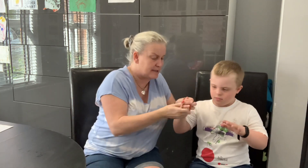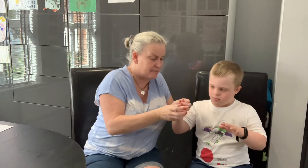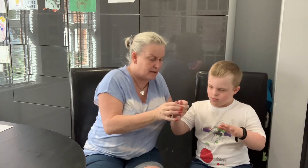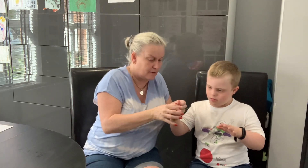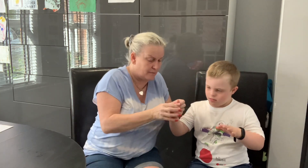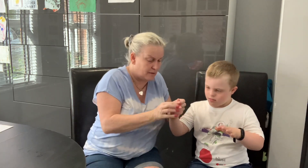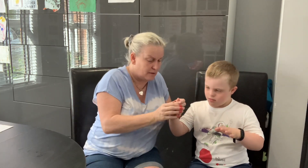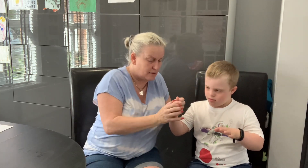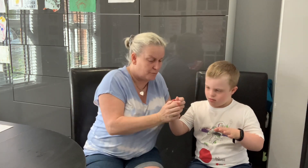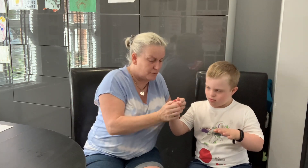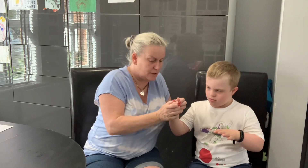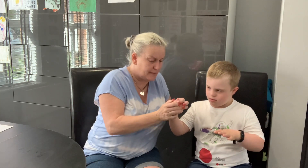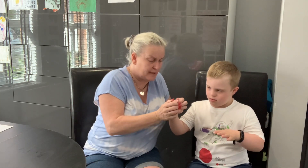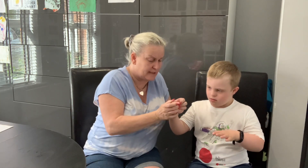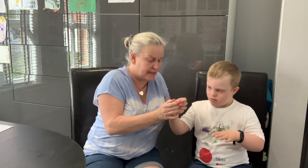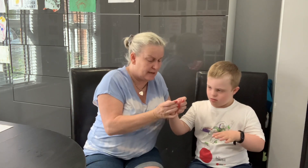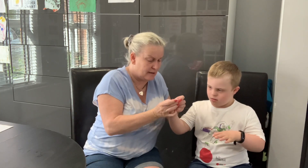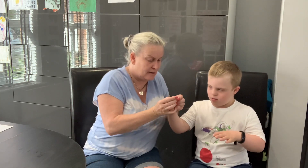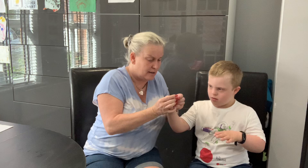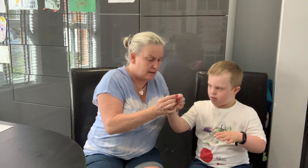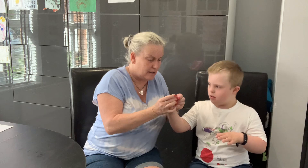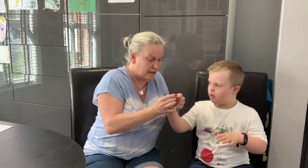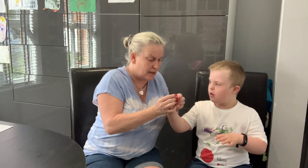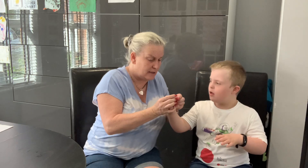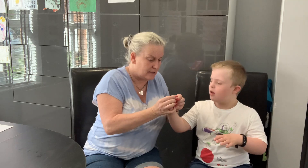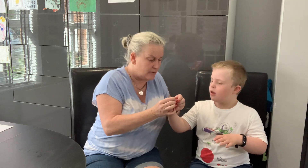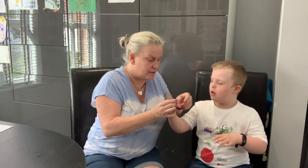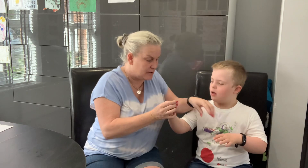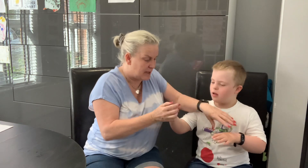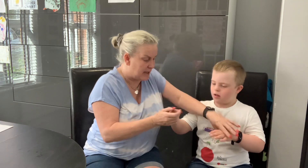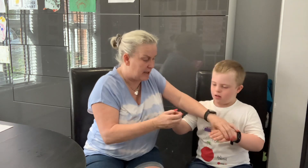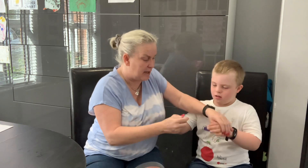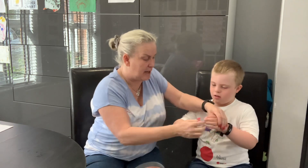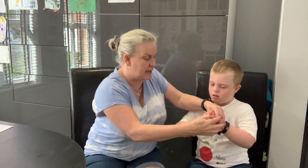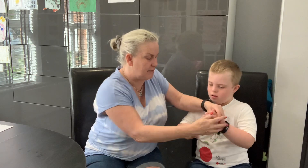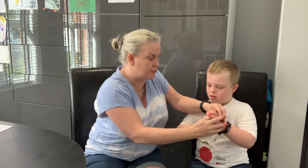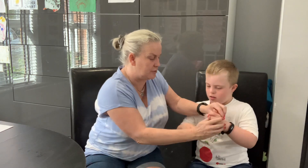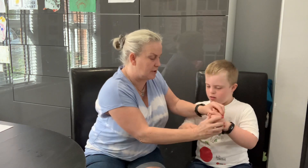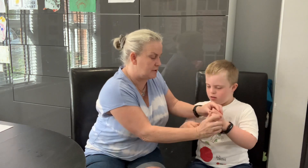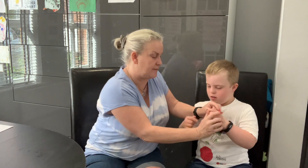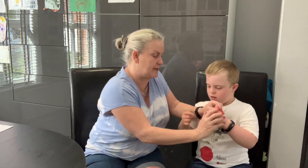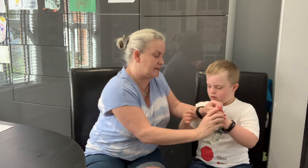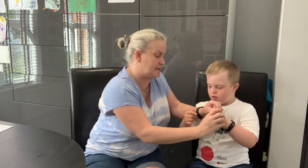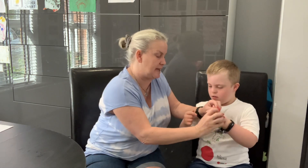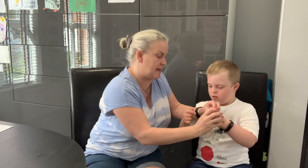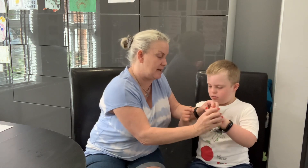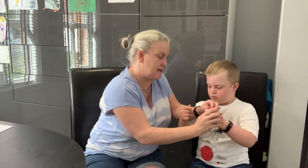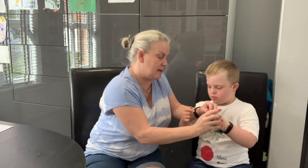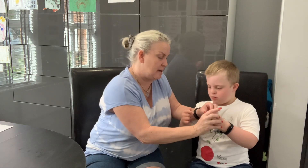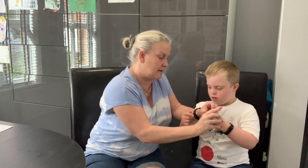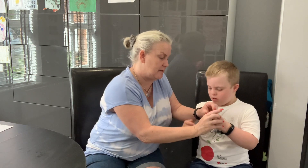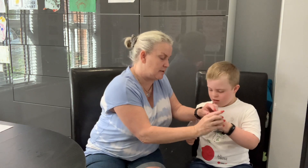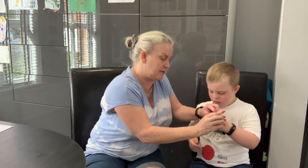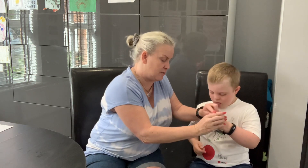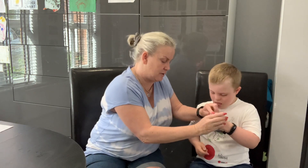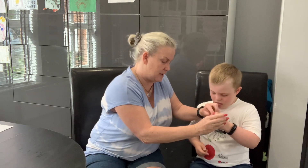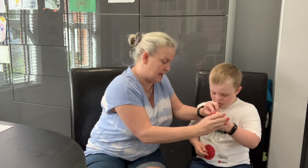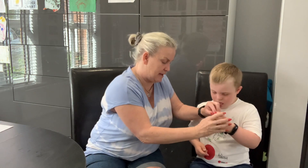my love. So put those fingers in and like those there. And then put those fingers in. And so you've got that